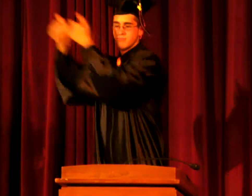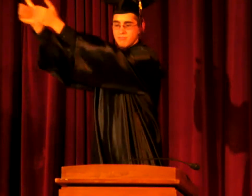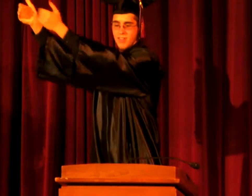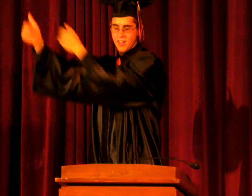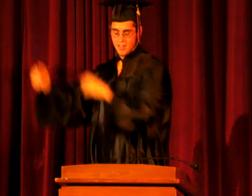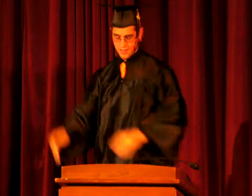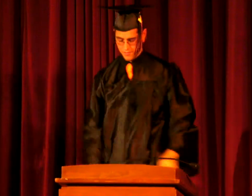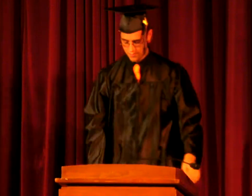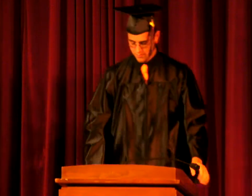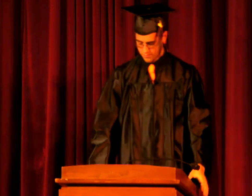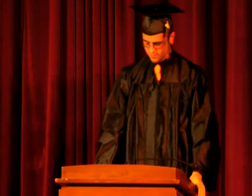Ready to go.